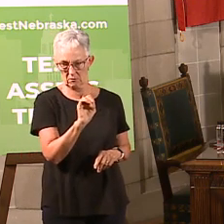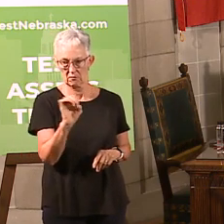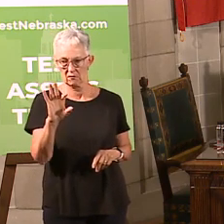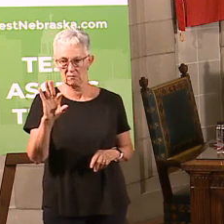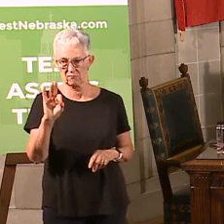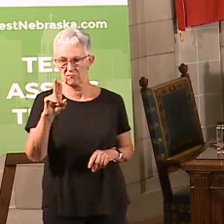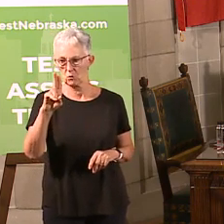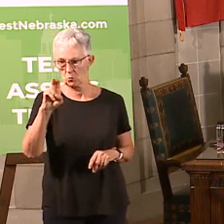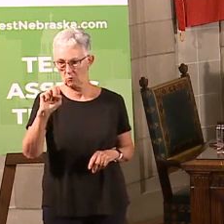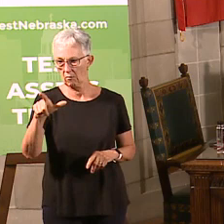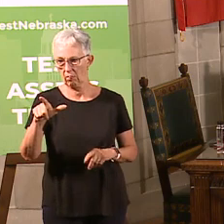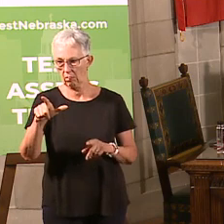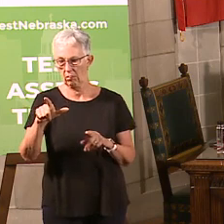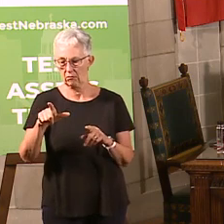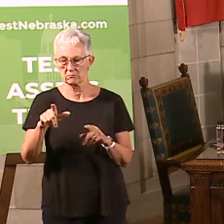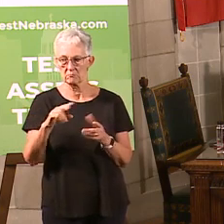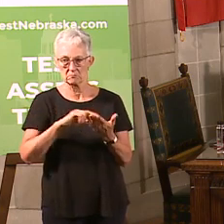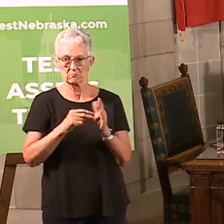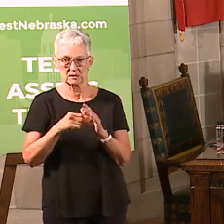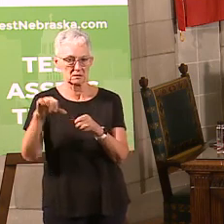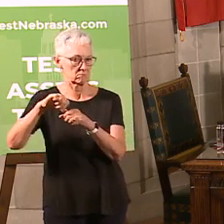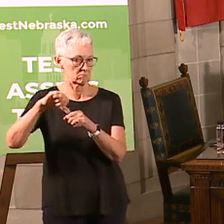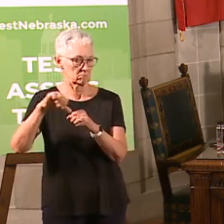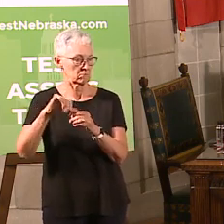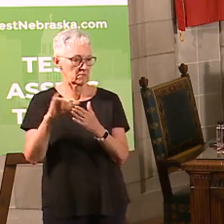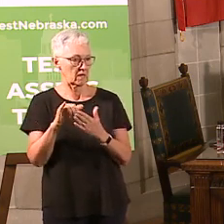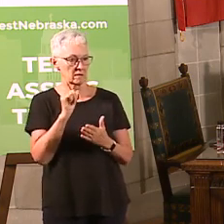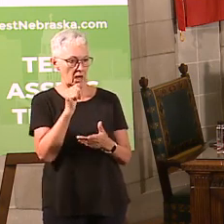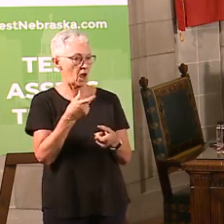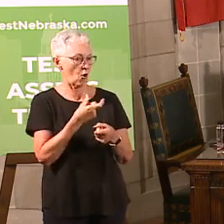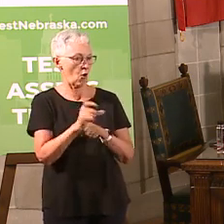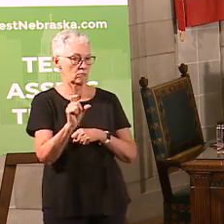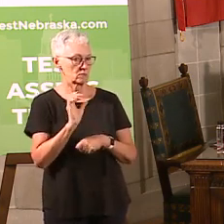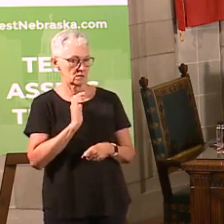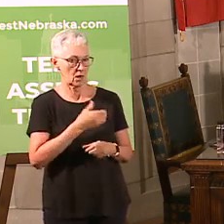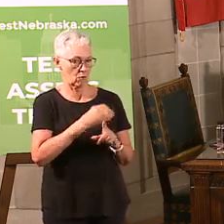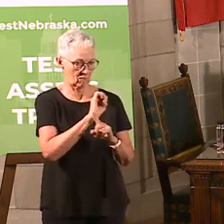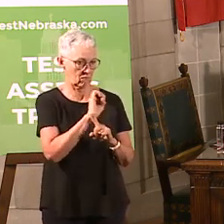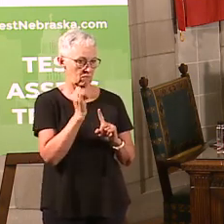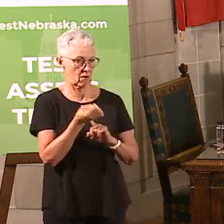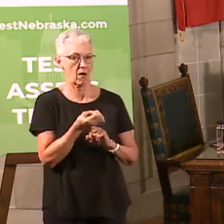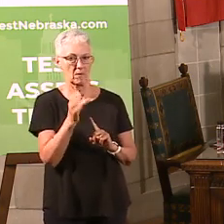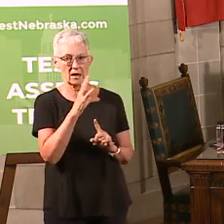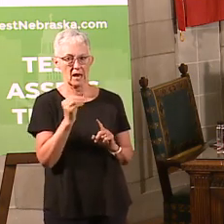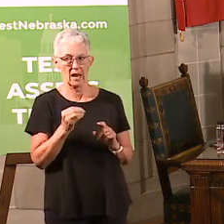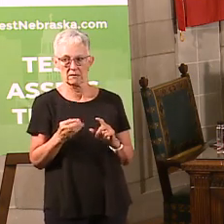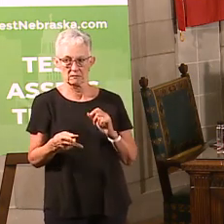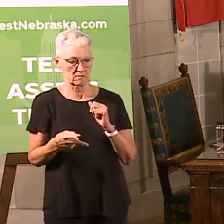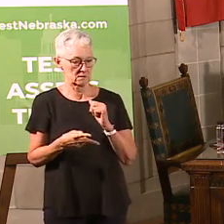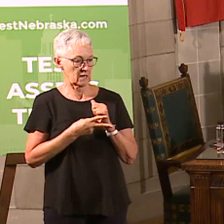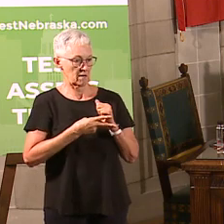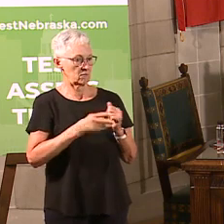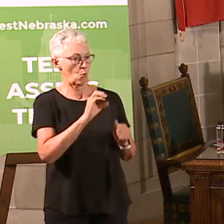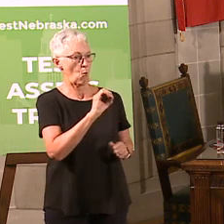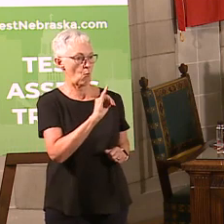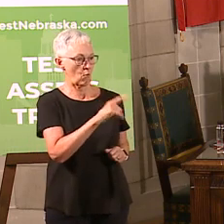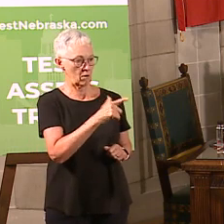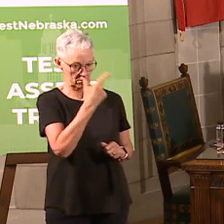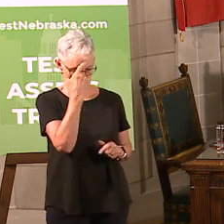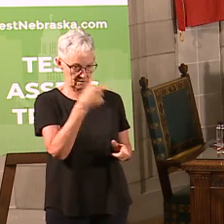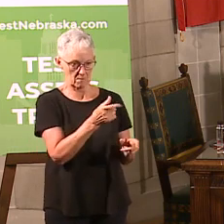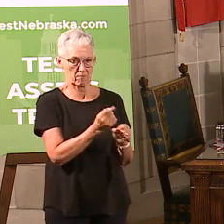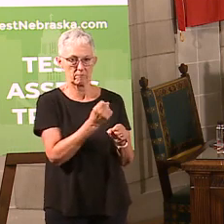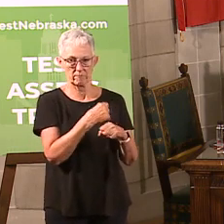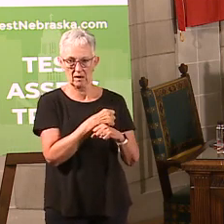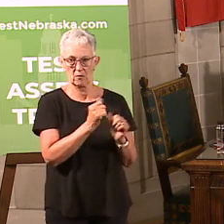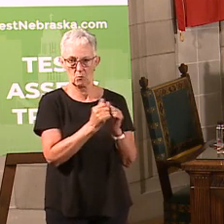this year. And so we are proclaimed Renewable Fuels Month here in Nebraska. And